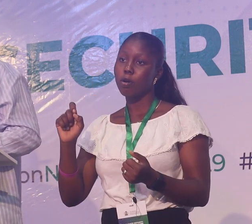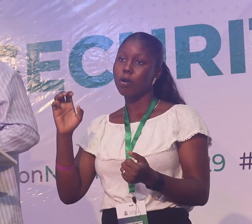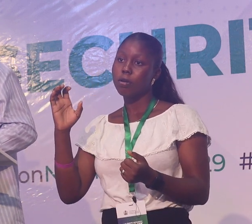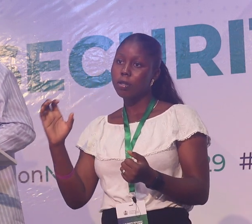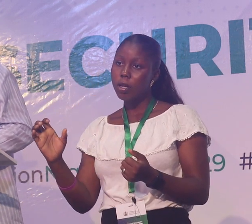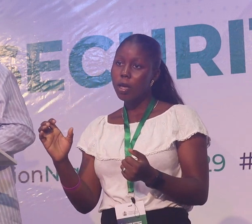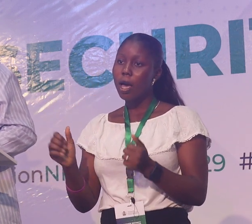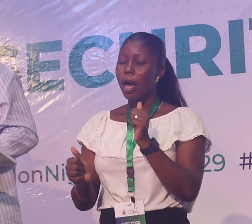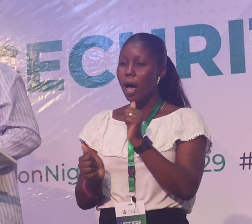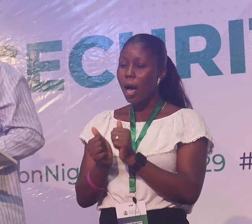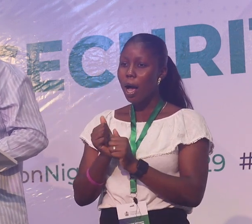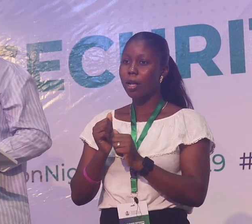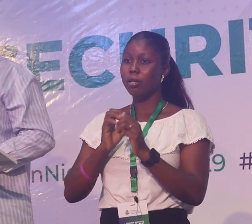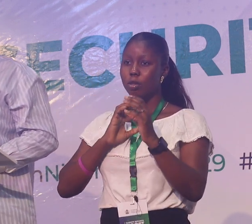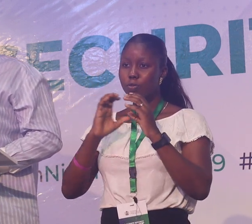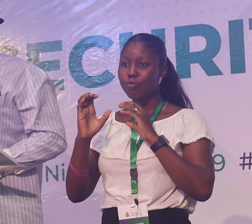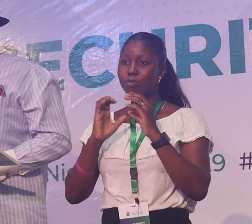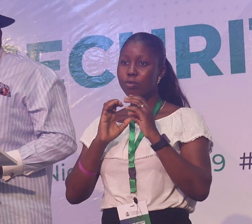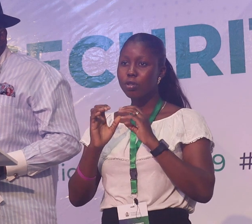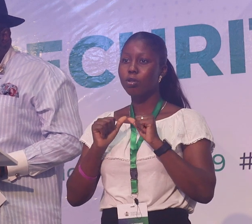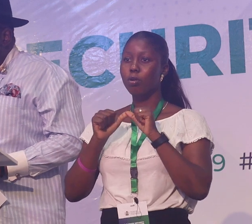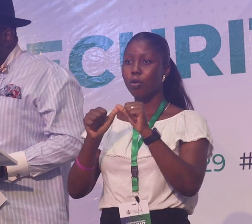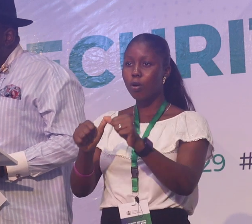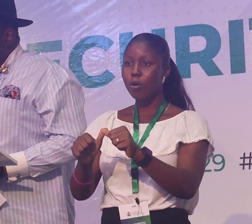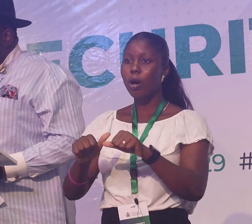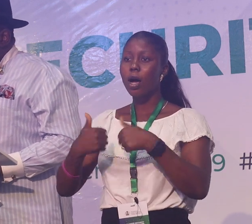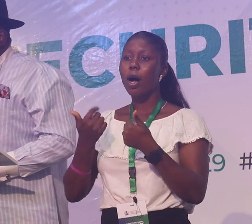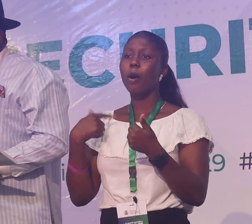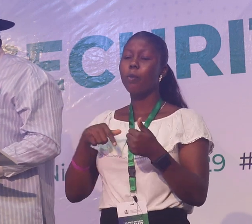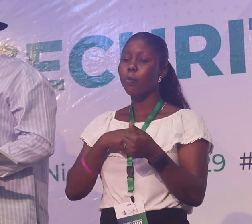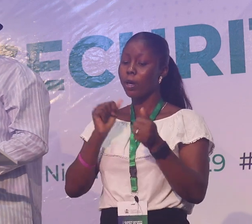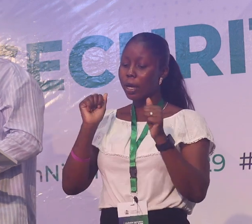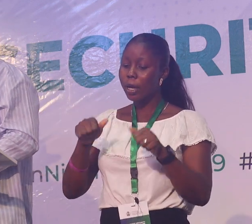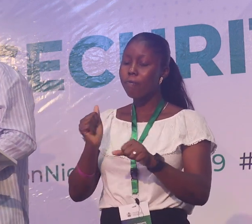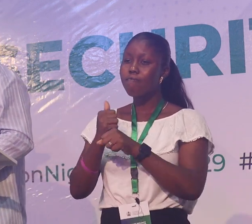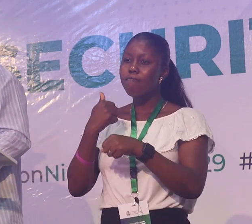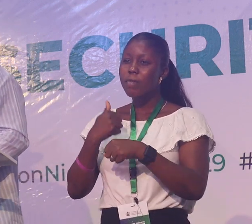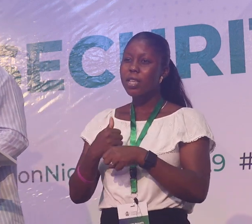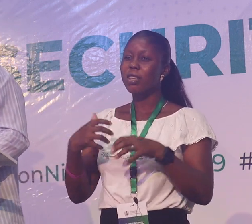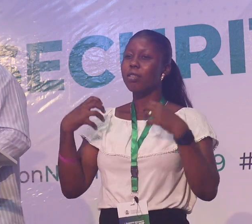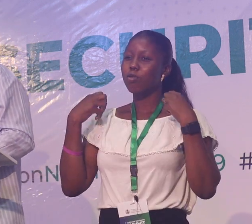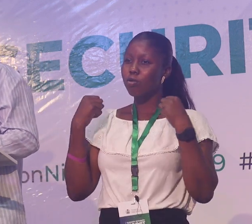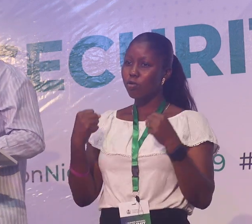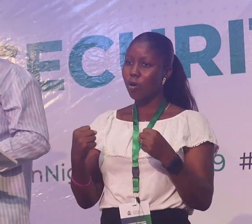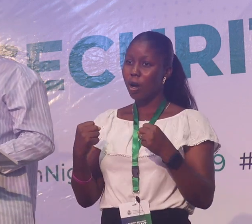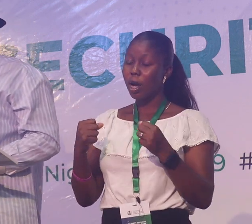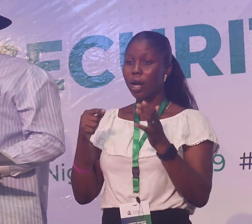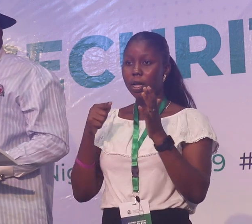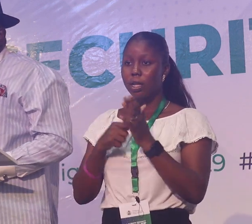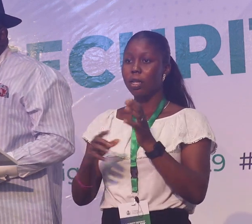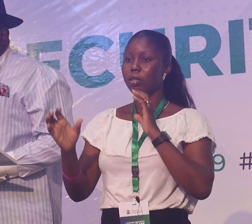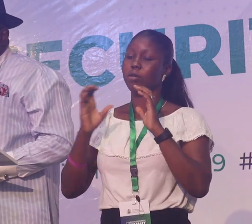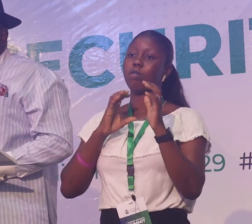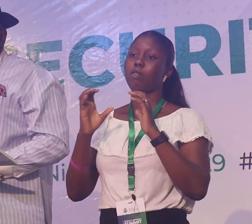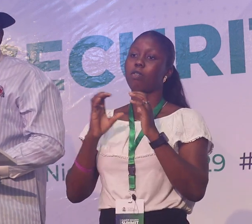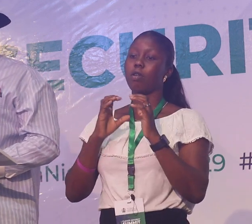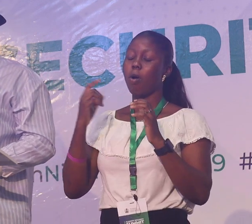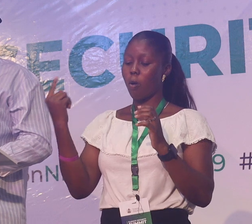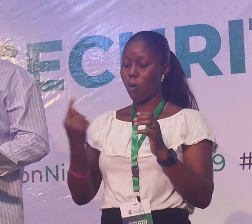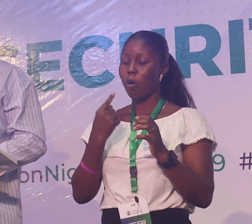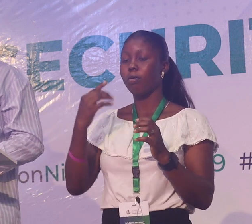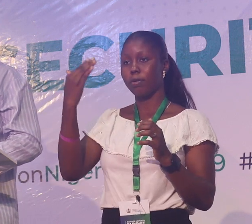conversations can go on about how we can make it stronger. Those conversations are always